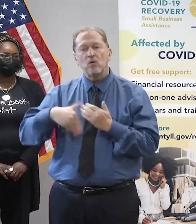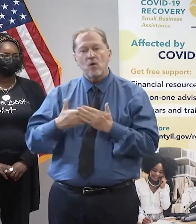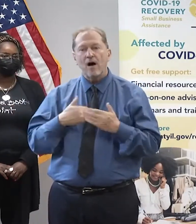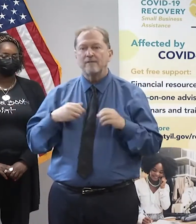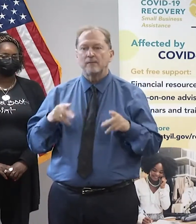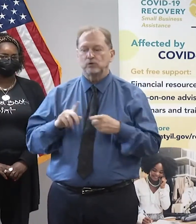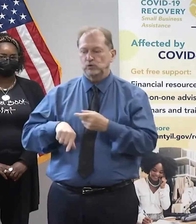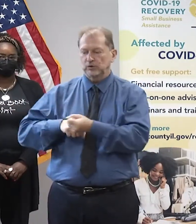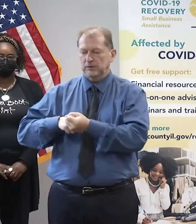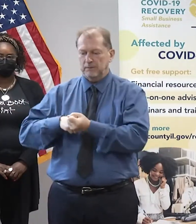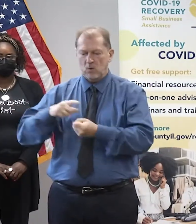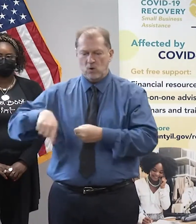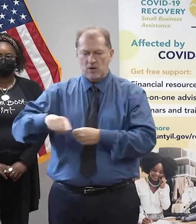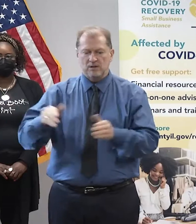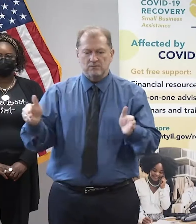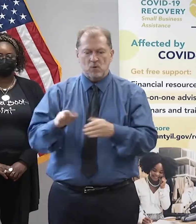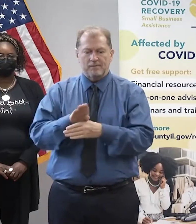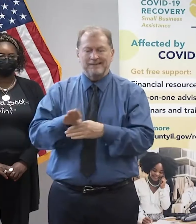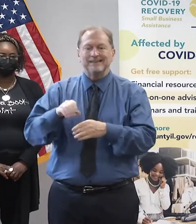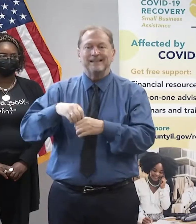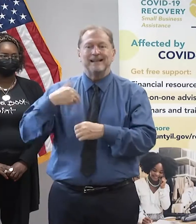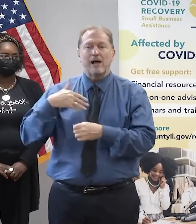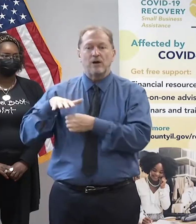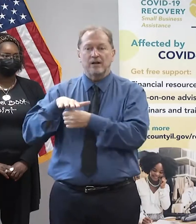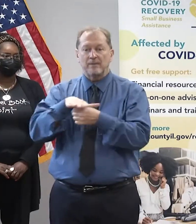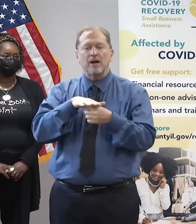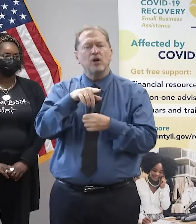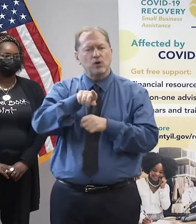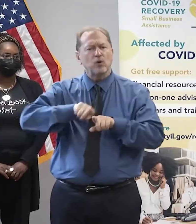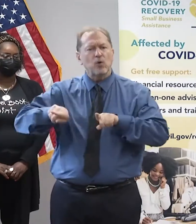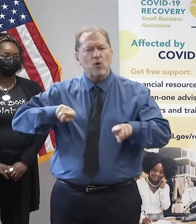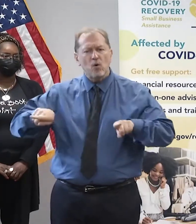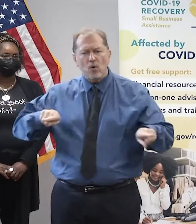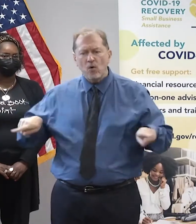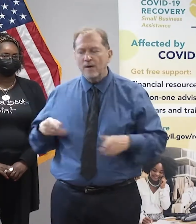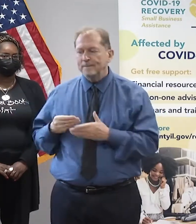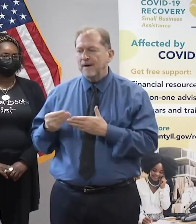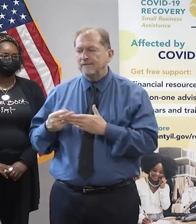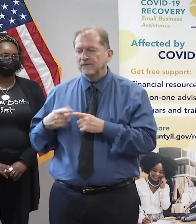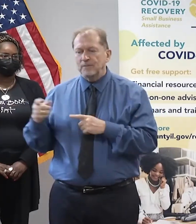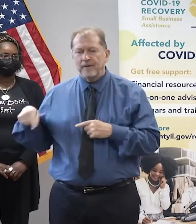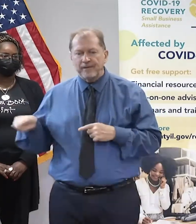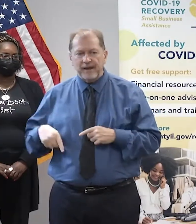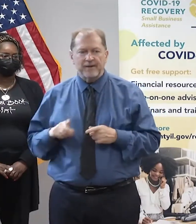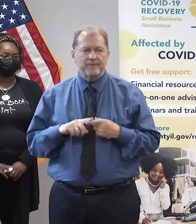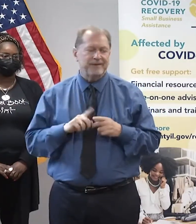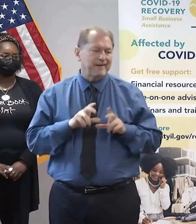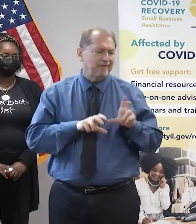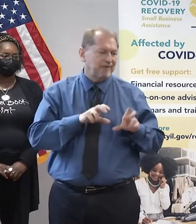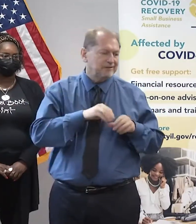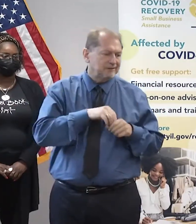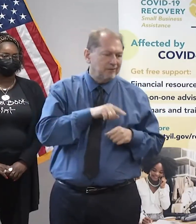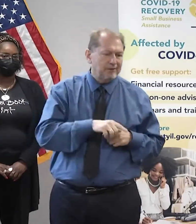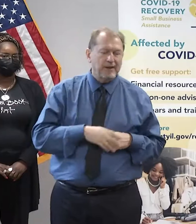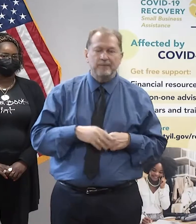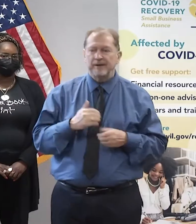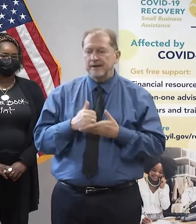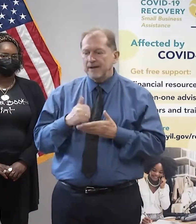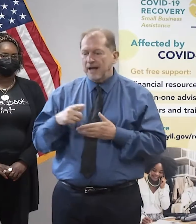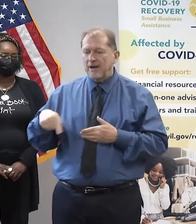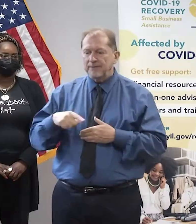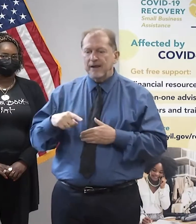support the small businesses in our neighborhoods, buy from them, invest in them, amplify their